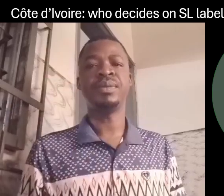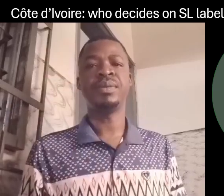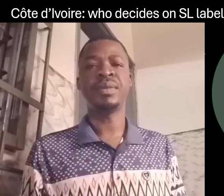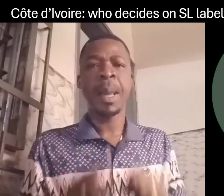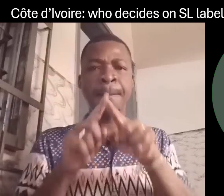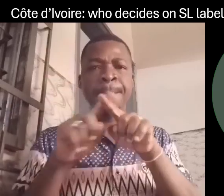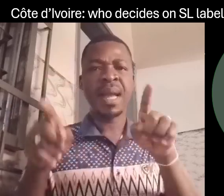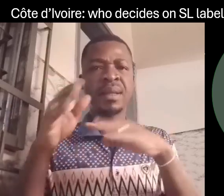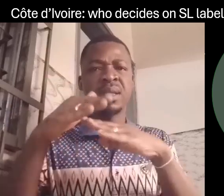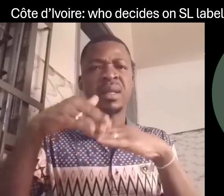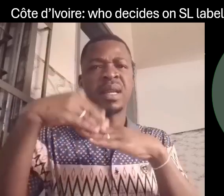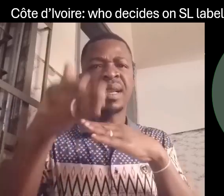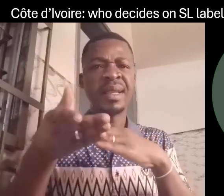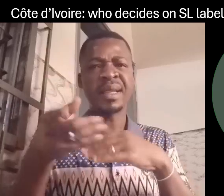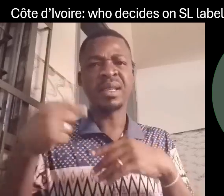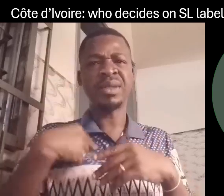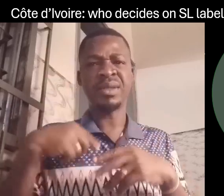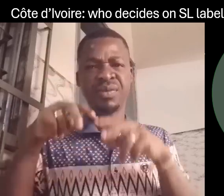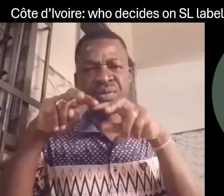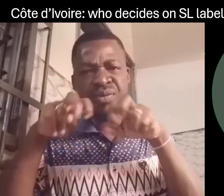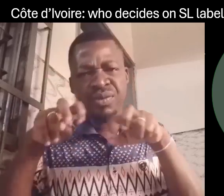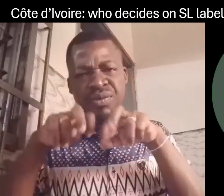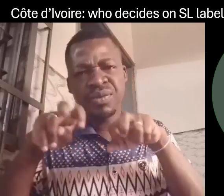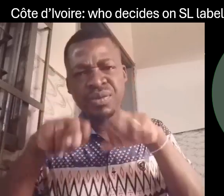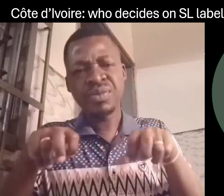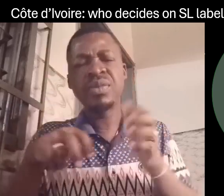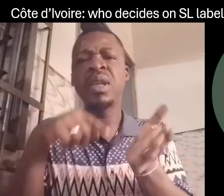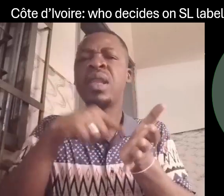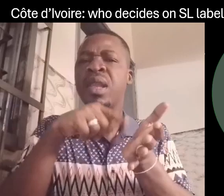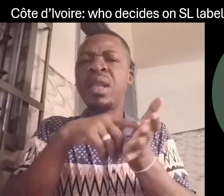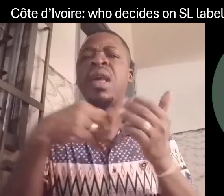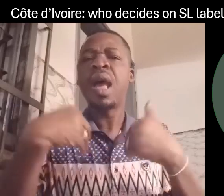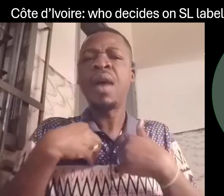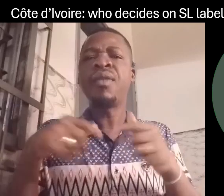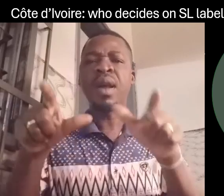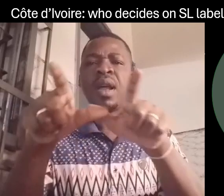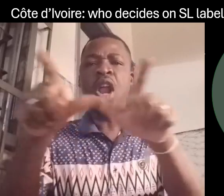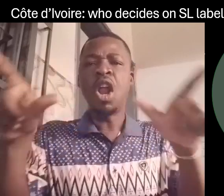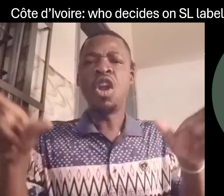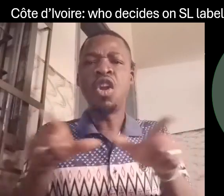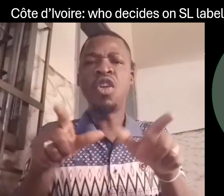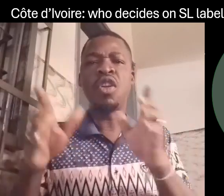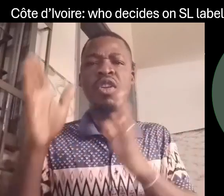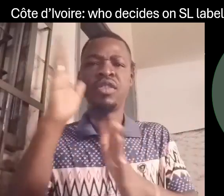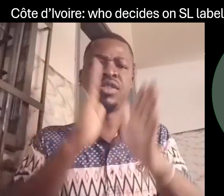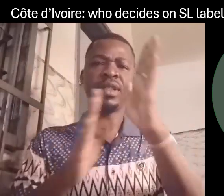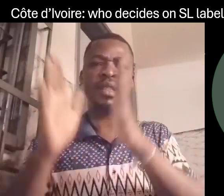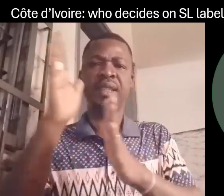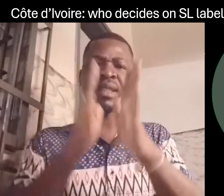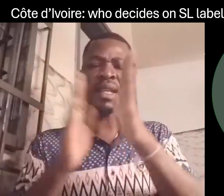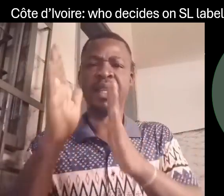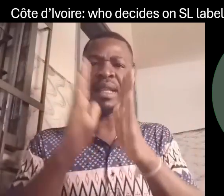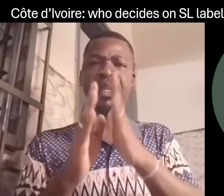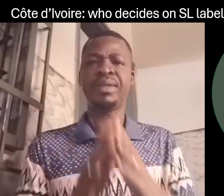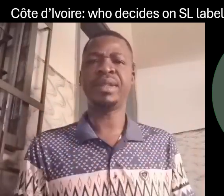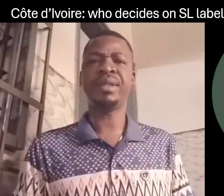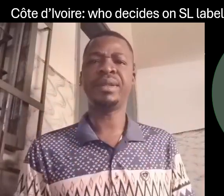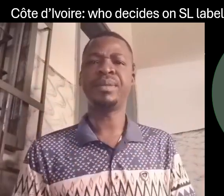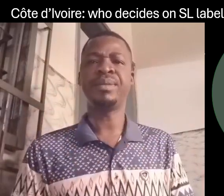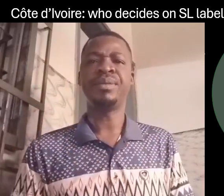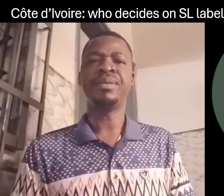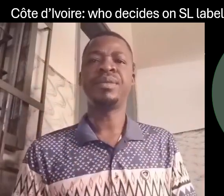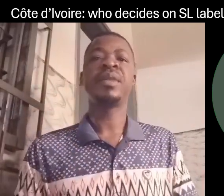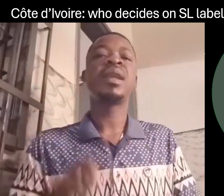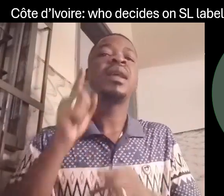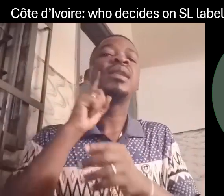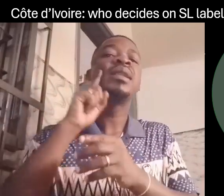in the deaf school. But later, I found that we did have a local signing already going